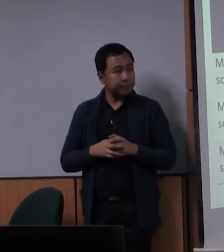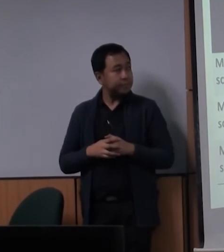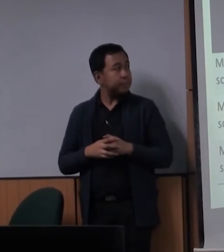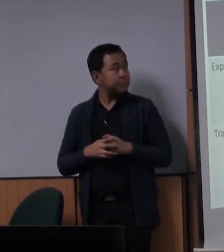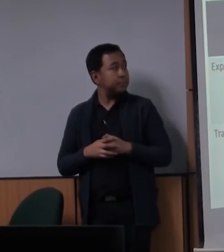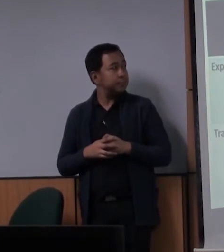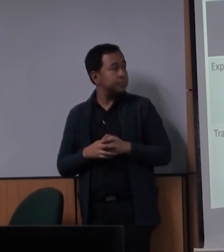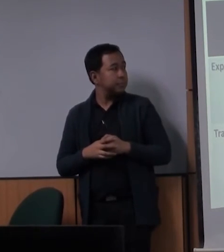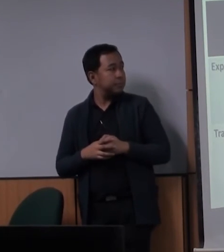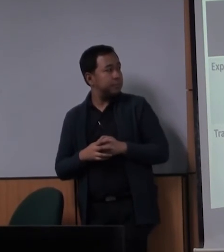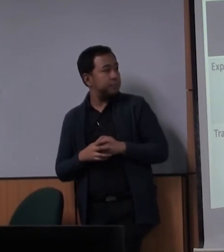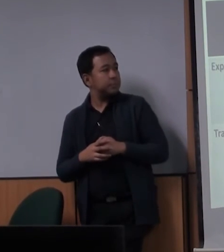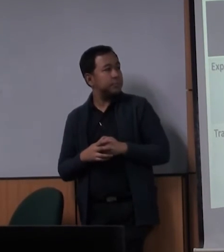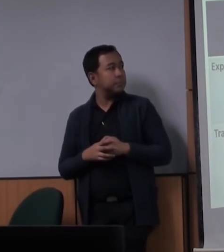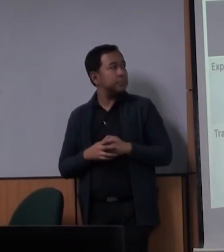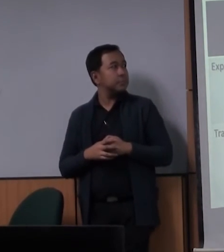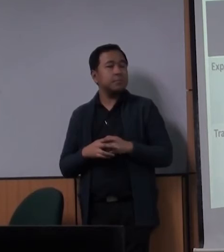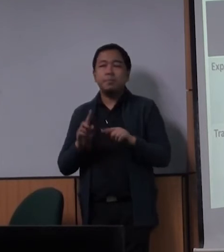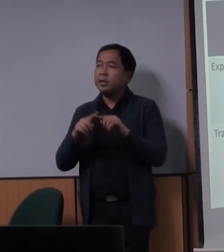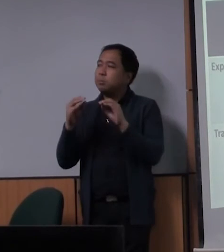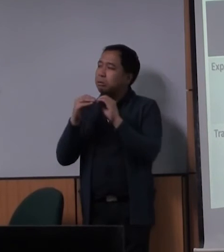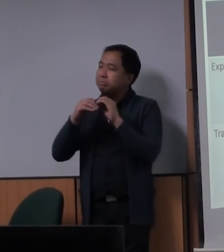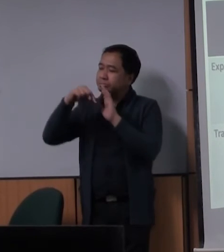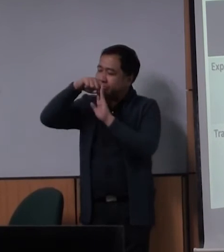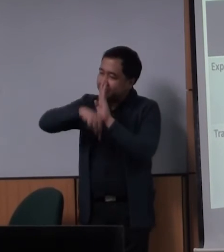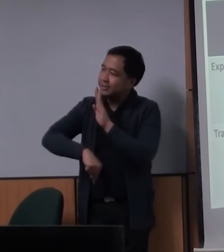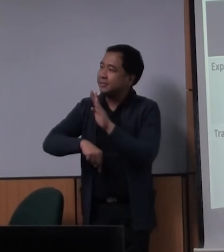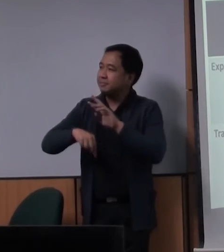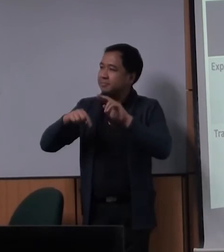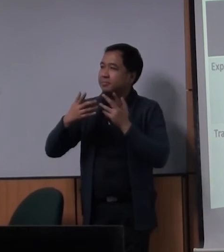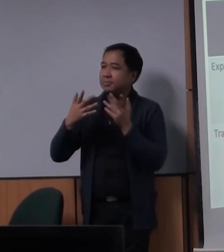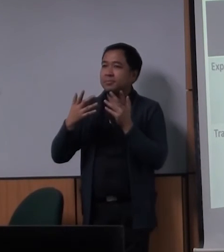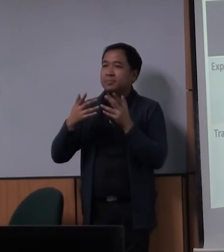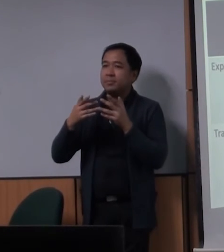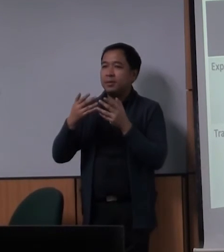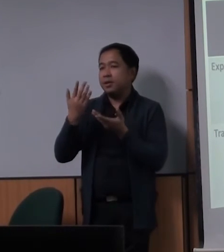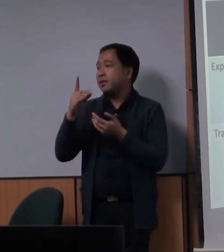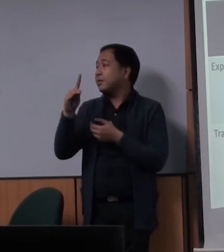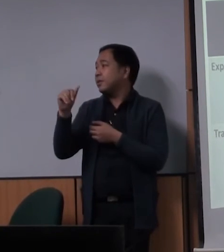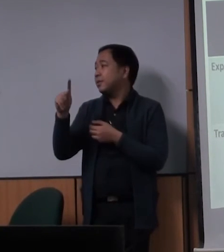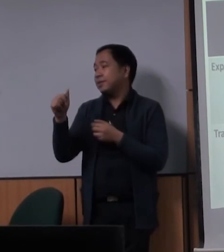but I have two more detailed.